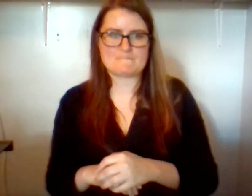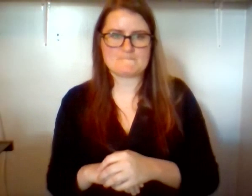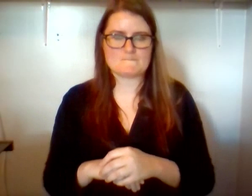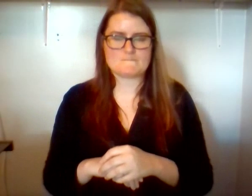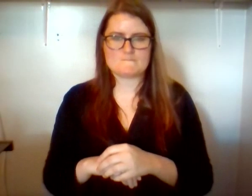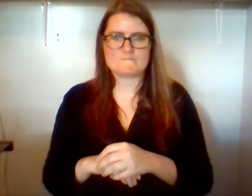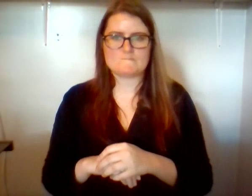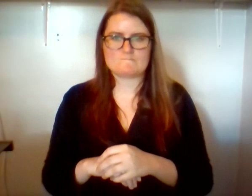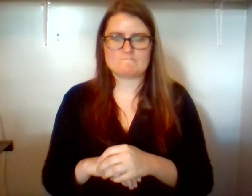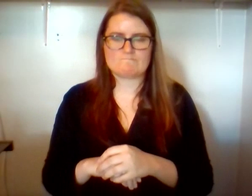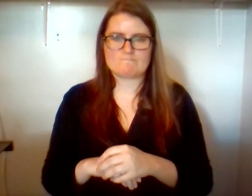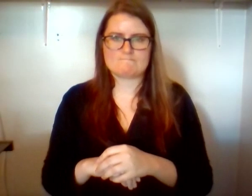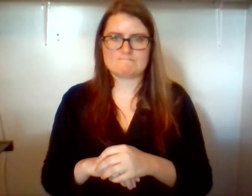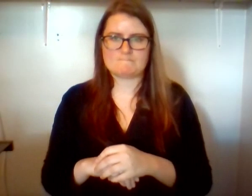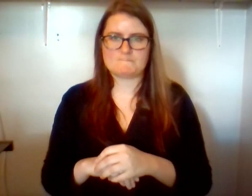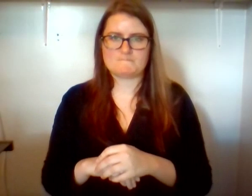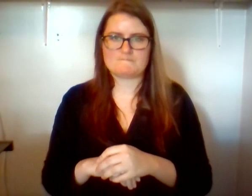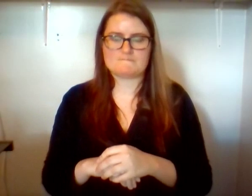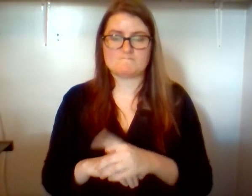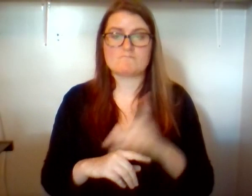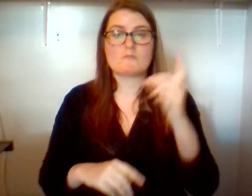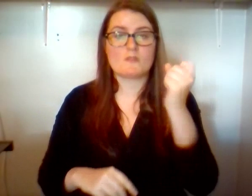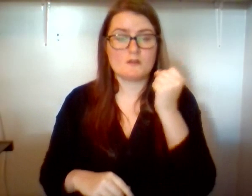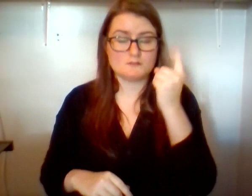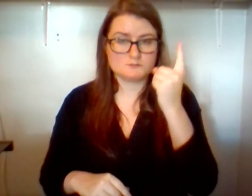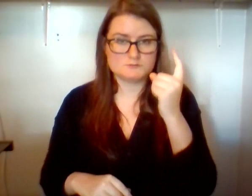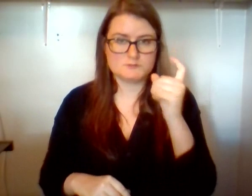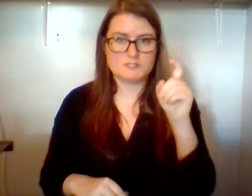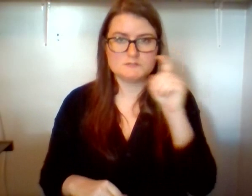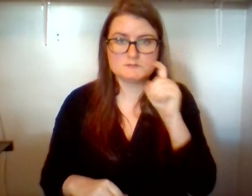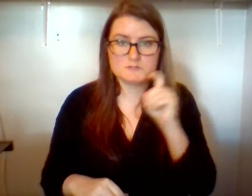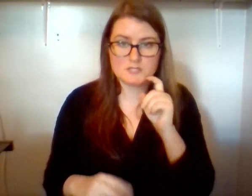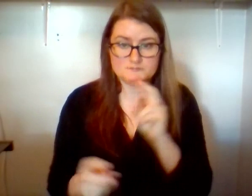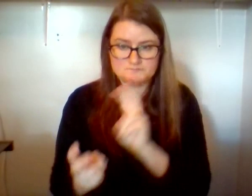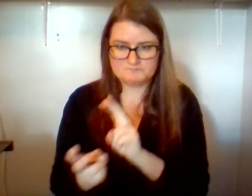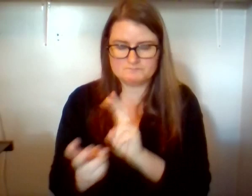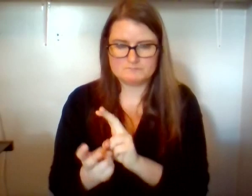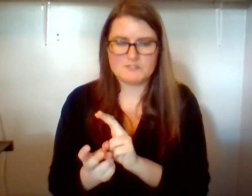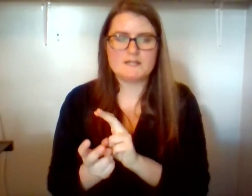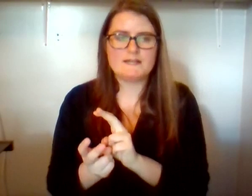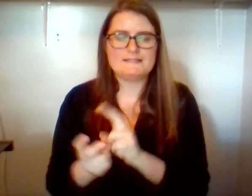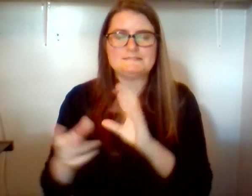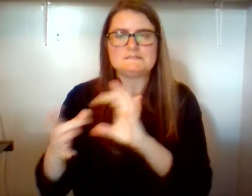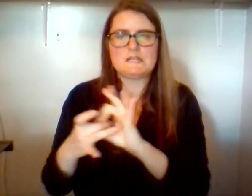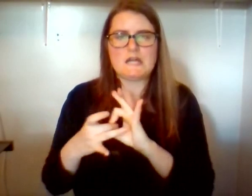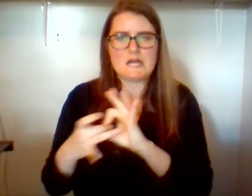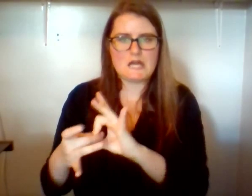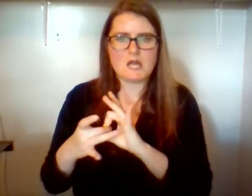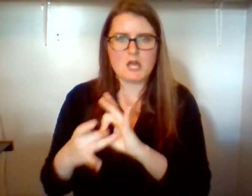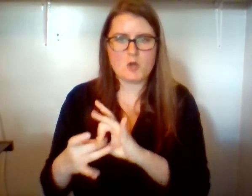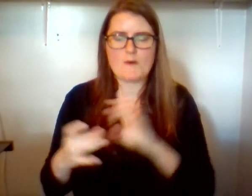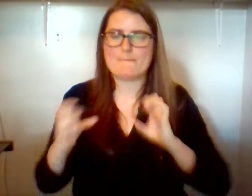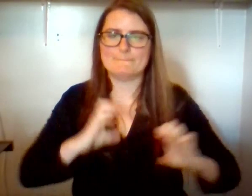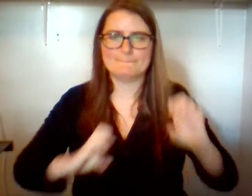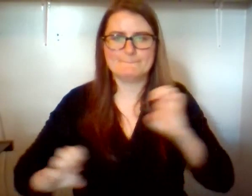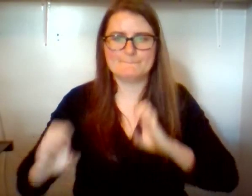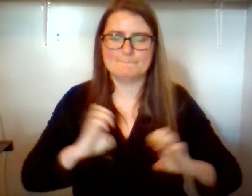emotional, spiritual union in lasting covenant. We're not animals. Sex